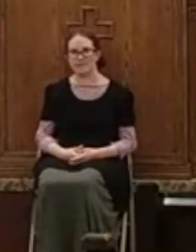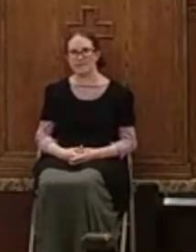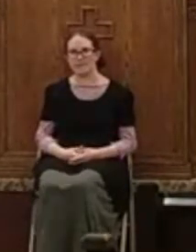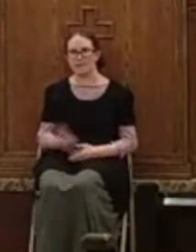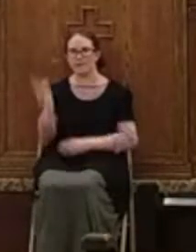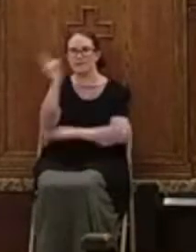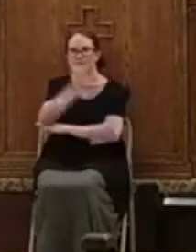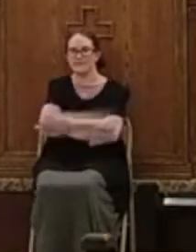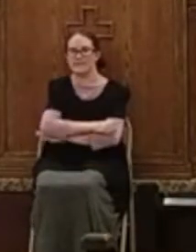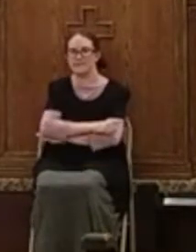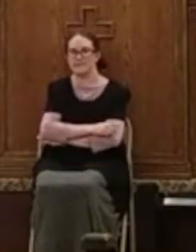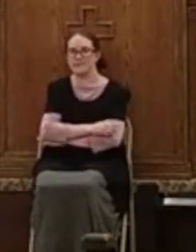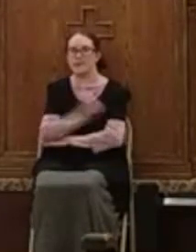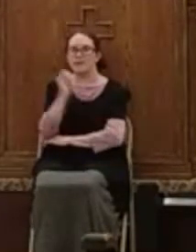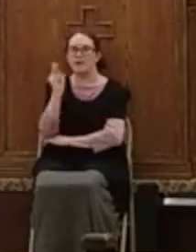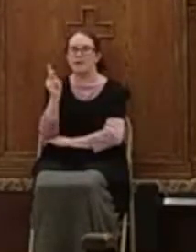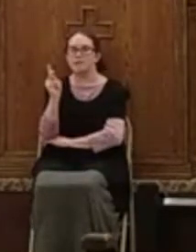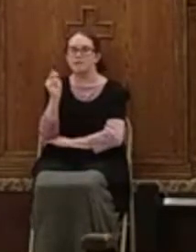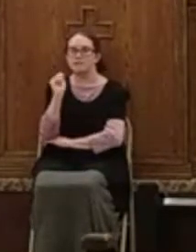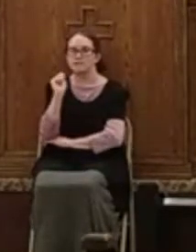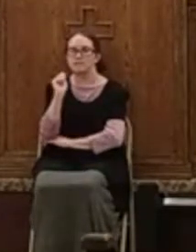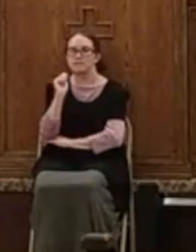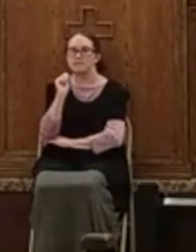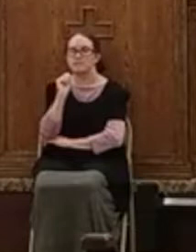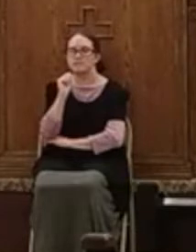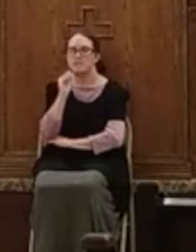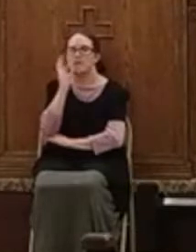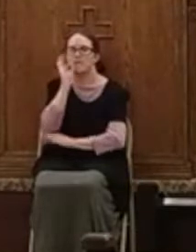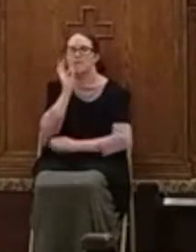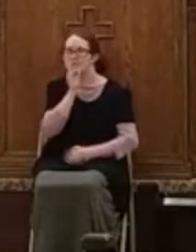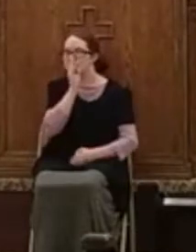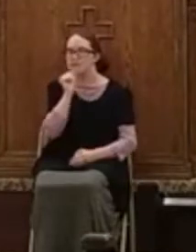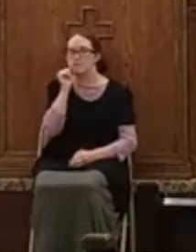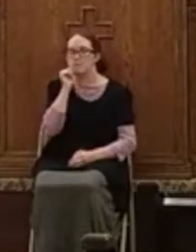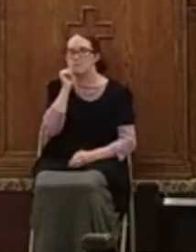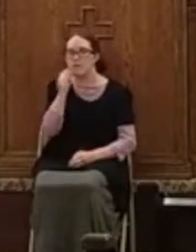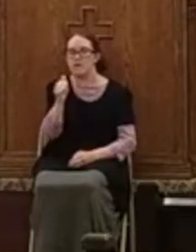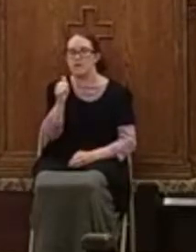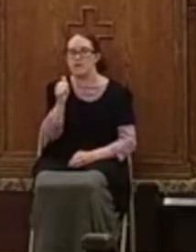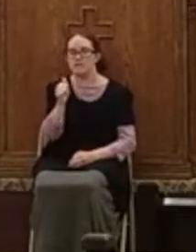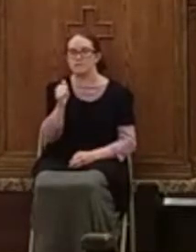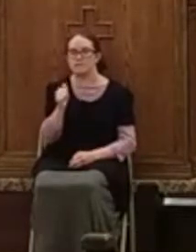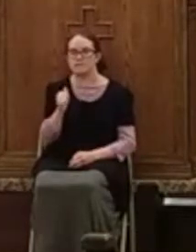Those days when you're going, okay, I'm fasting